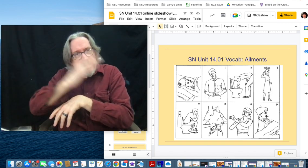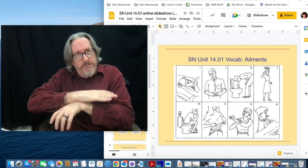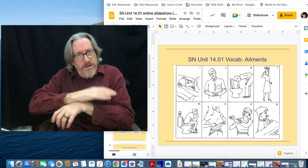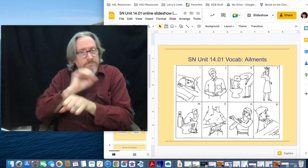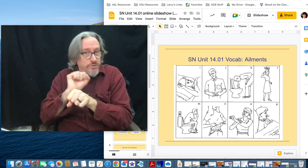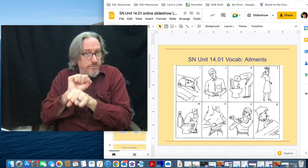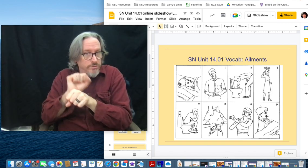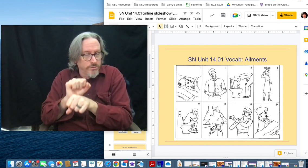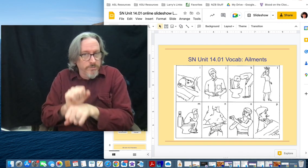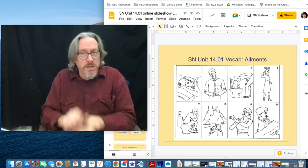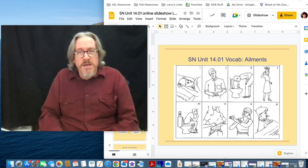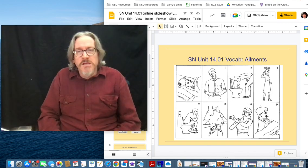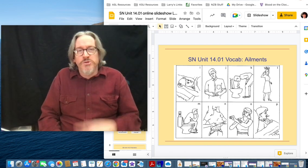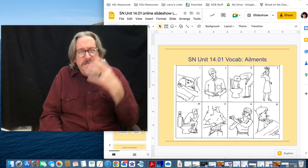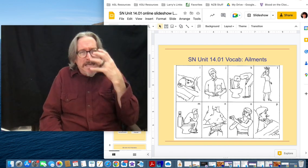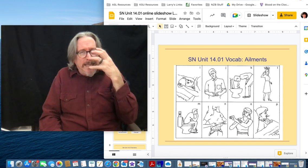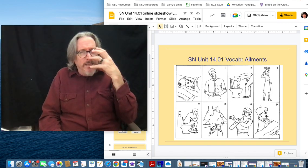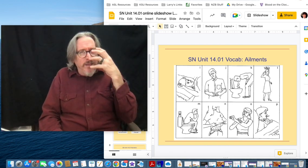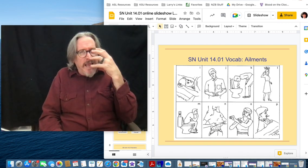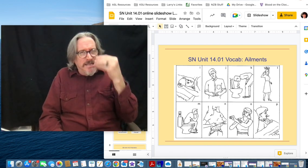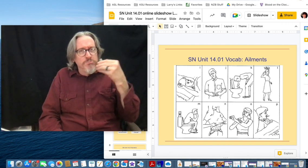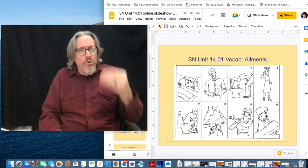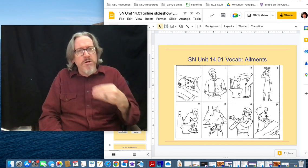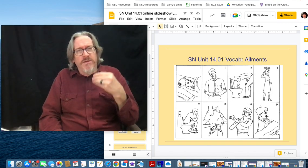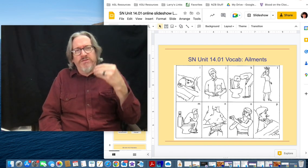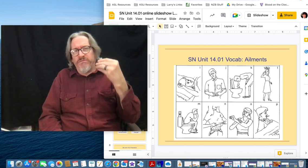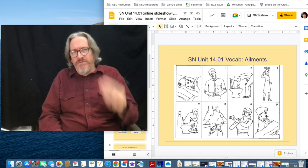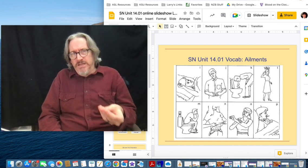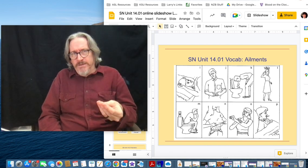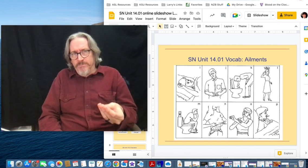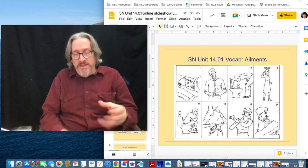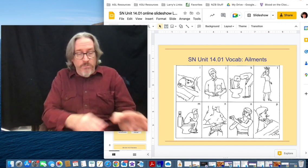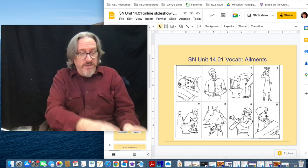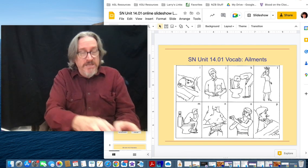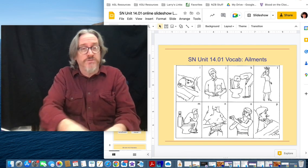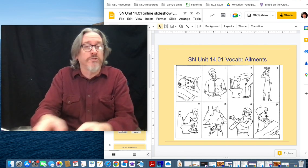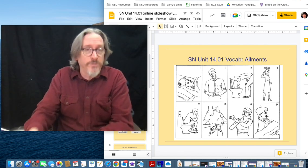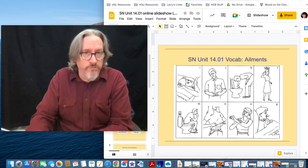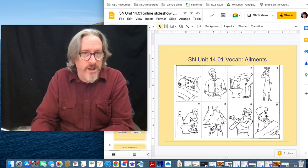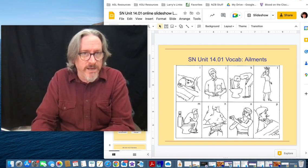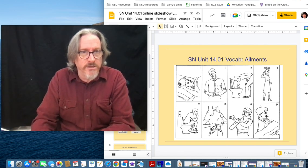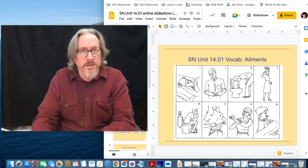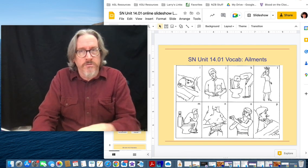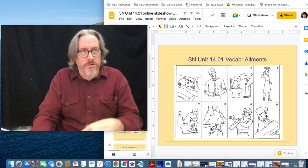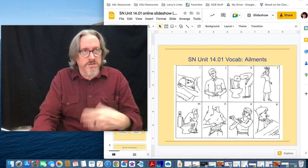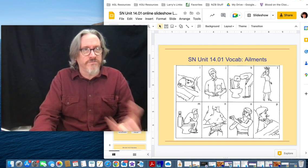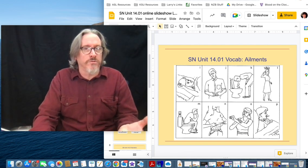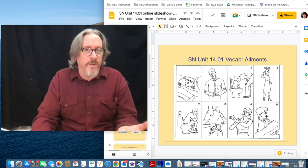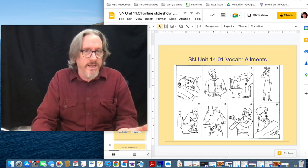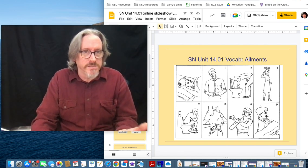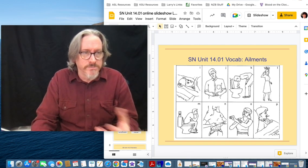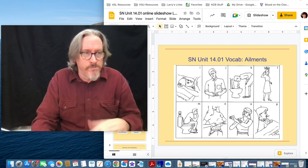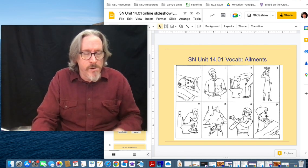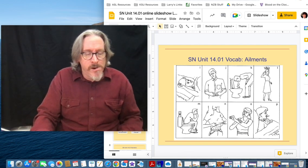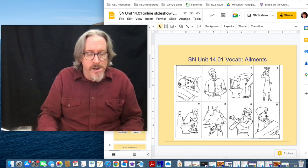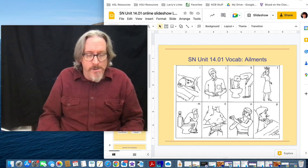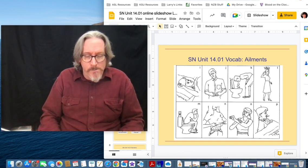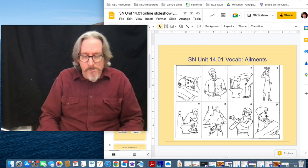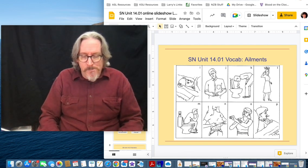all day, right? So it's more about the feeling. And then with each verb, you'll find there are different ways.